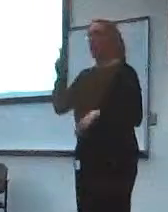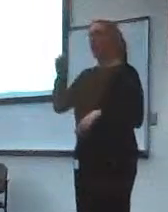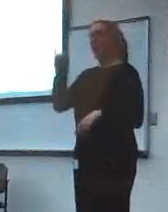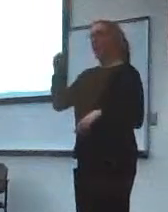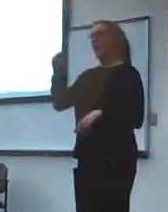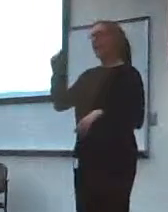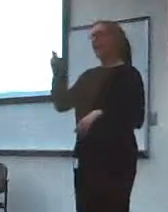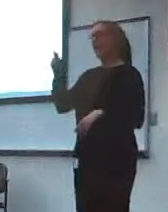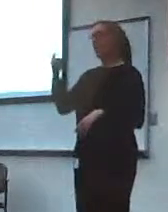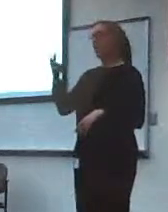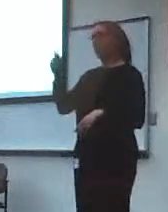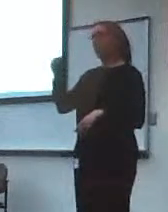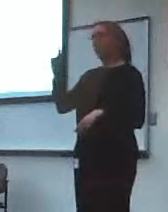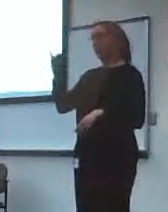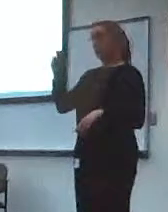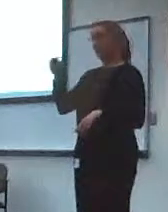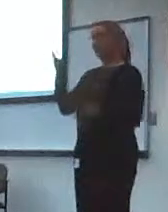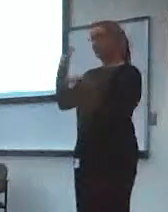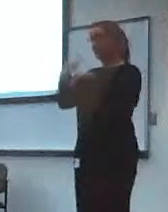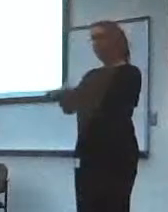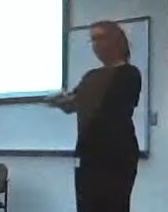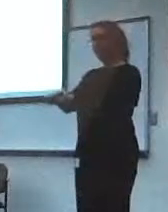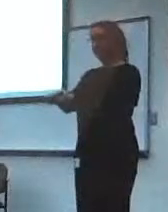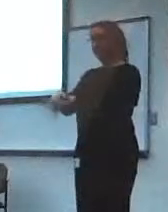The focus is, how do we reintegrate